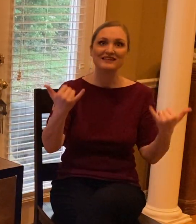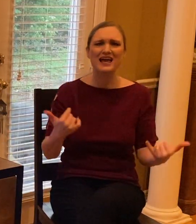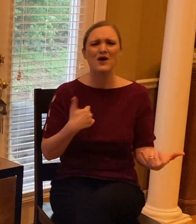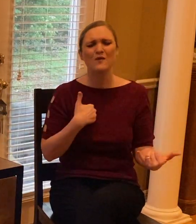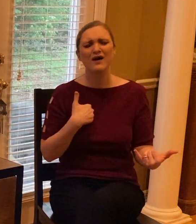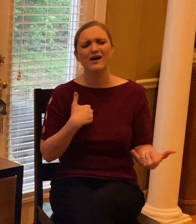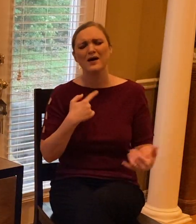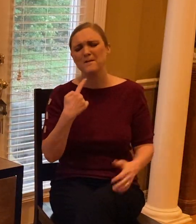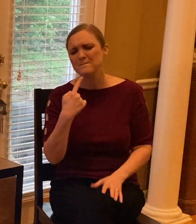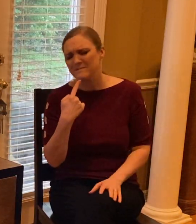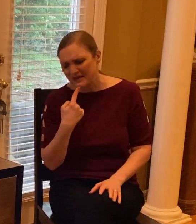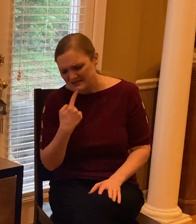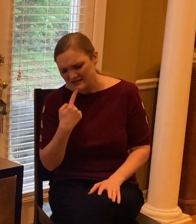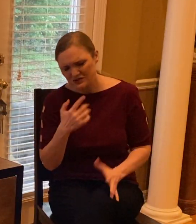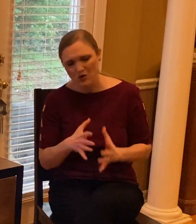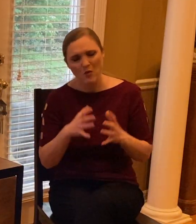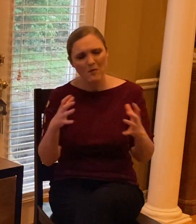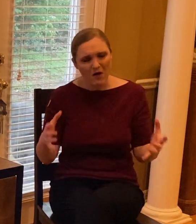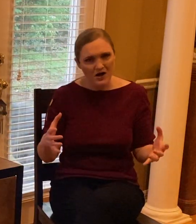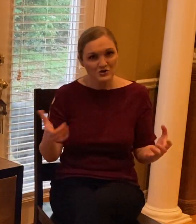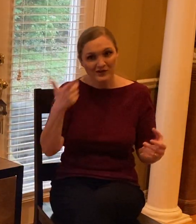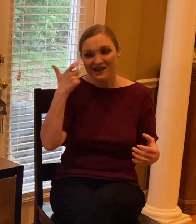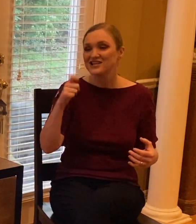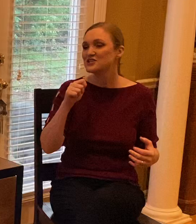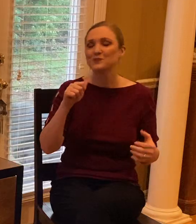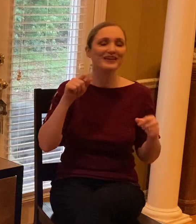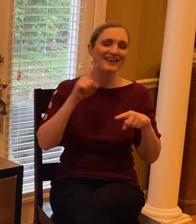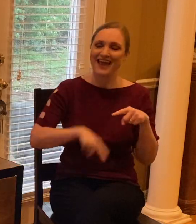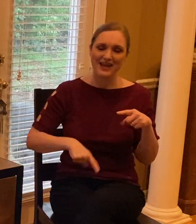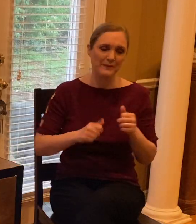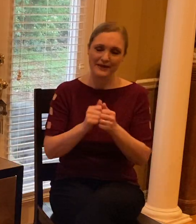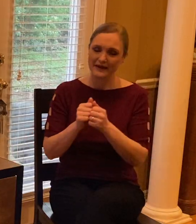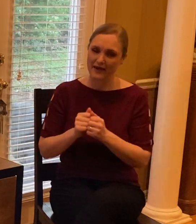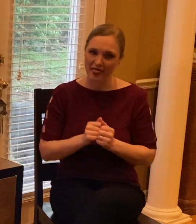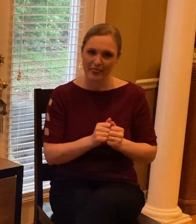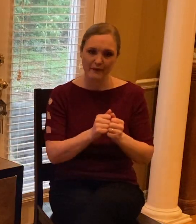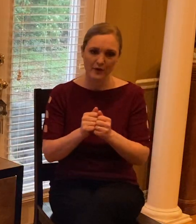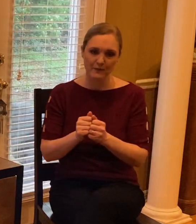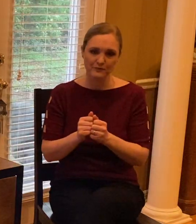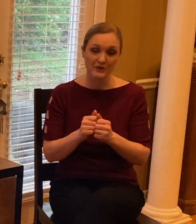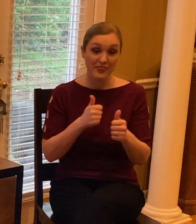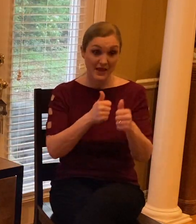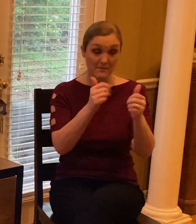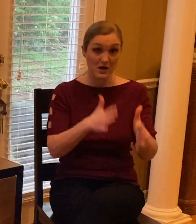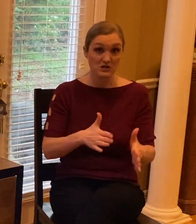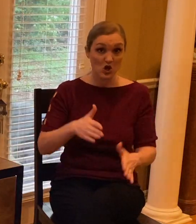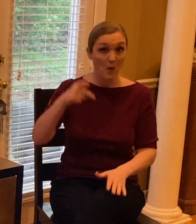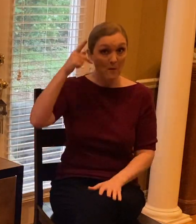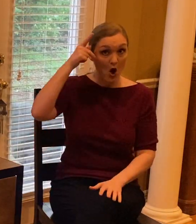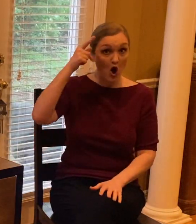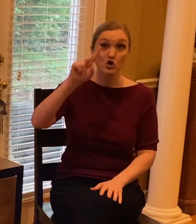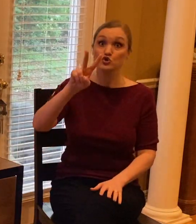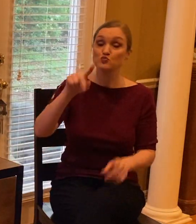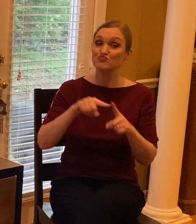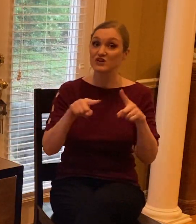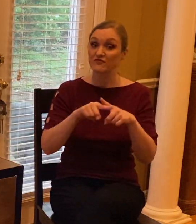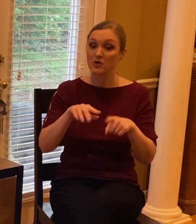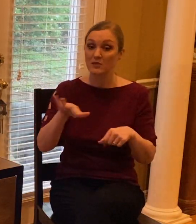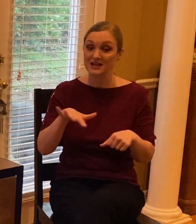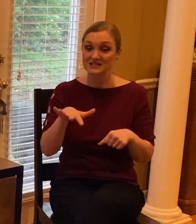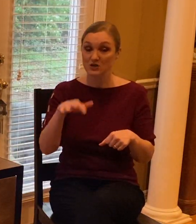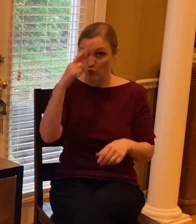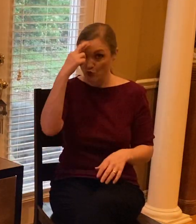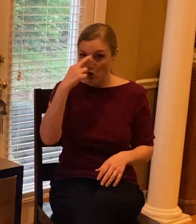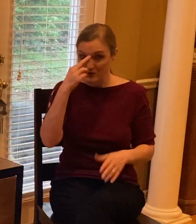yearning for that because I miss it so much because we're not able to be together. The Apostle Paul, in two different places, in